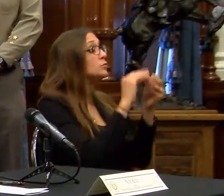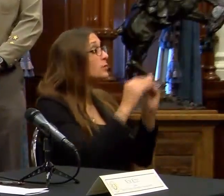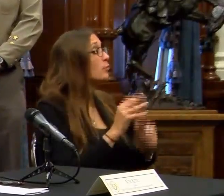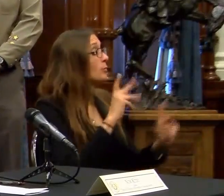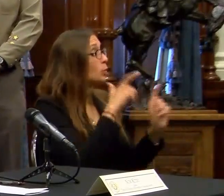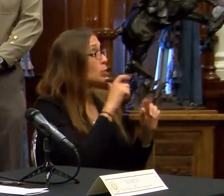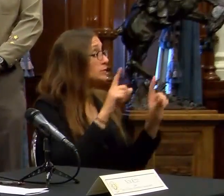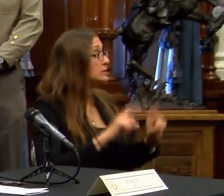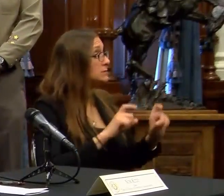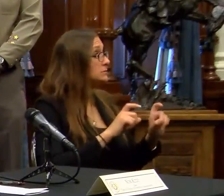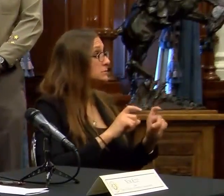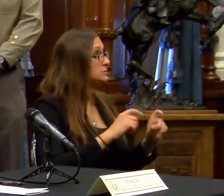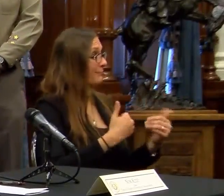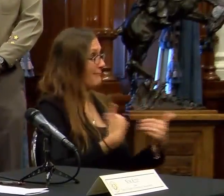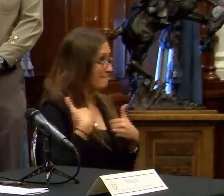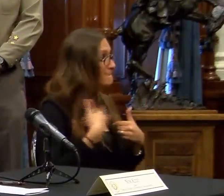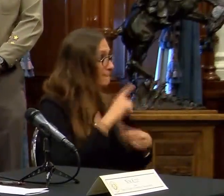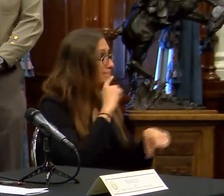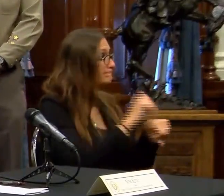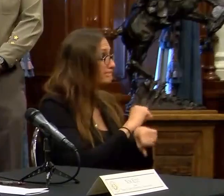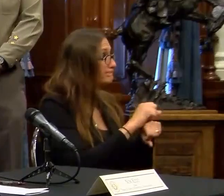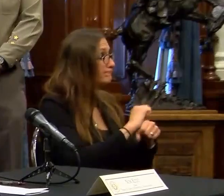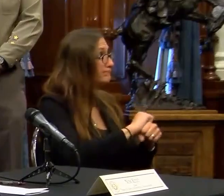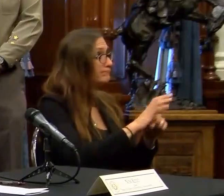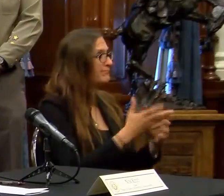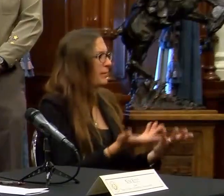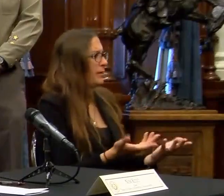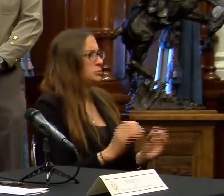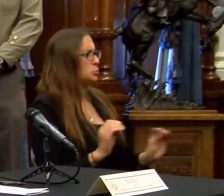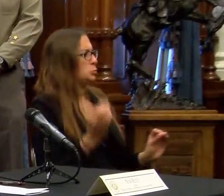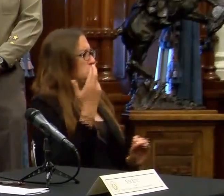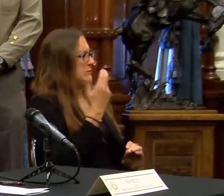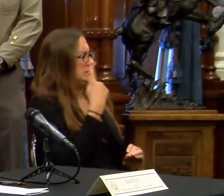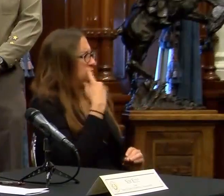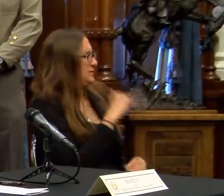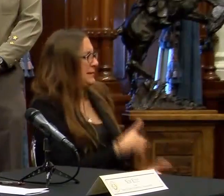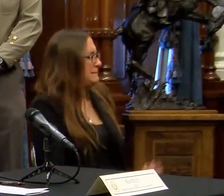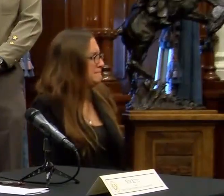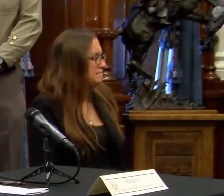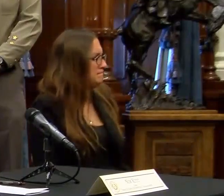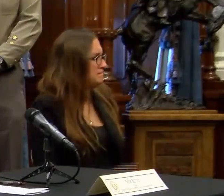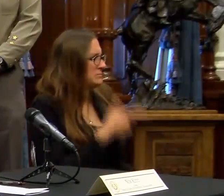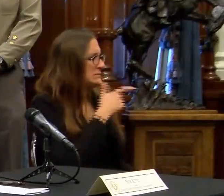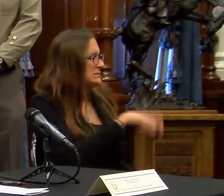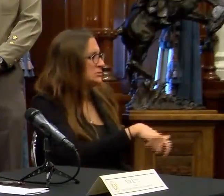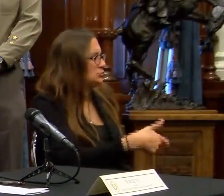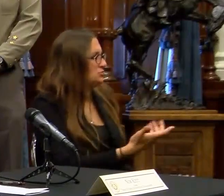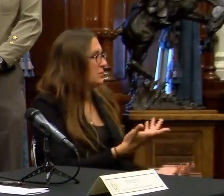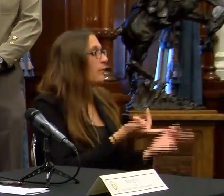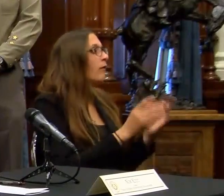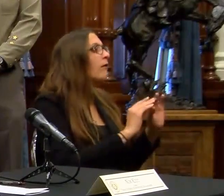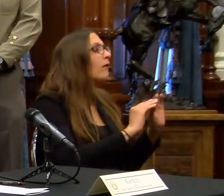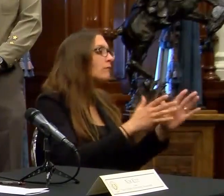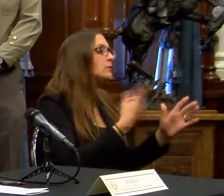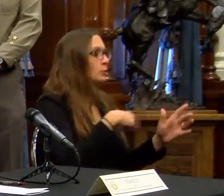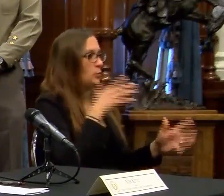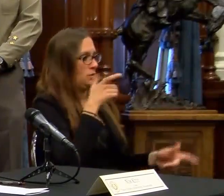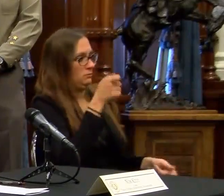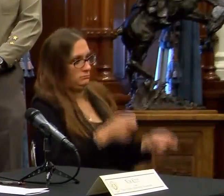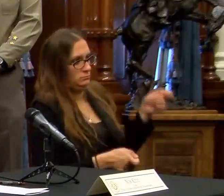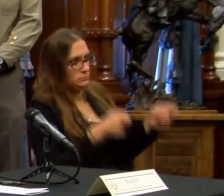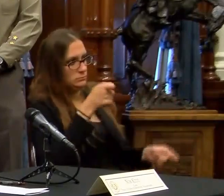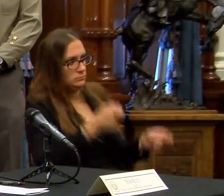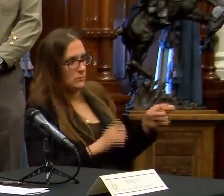people who have tested positive in Texas right now, there's no reason for anything like that. We will obviously adjust